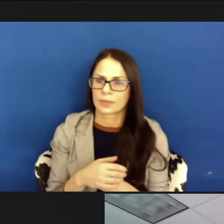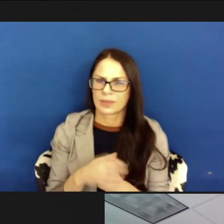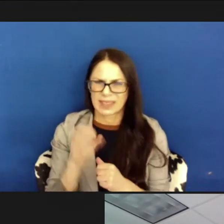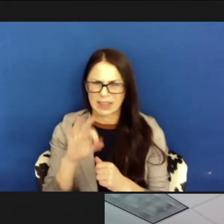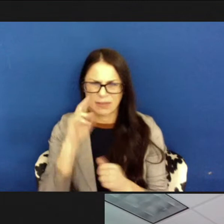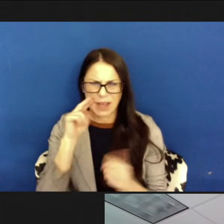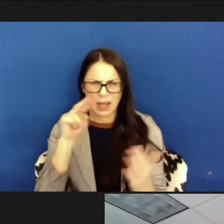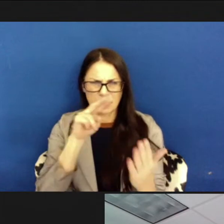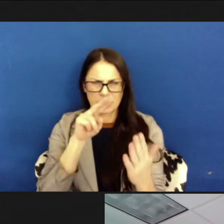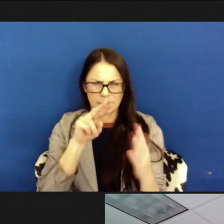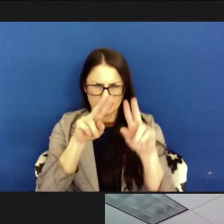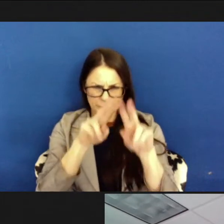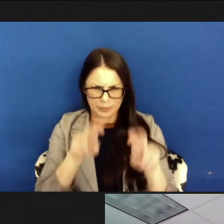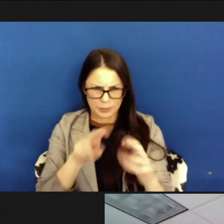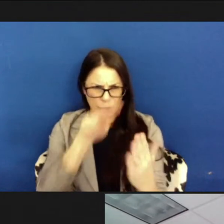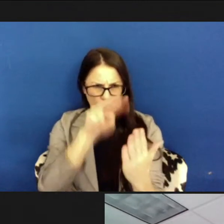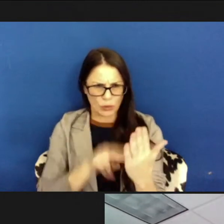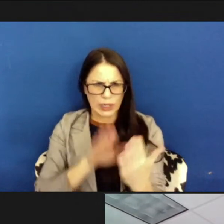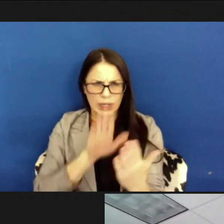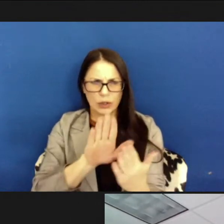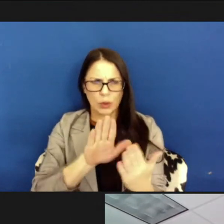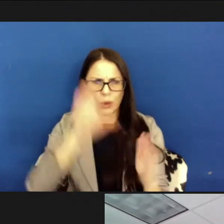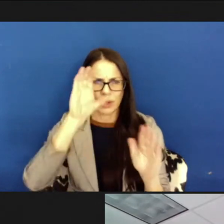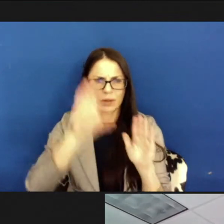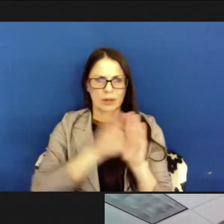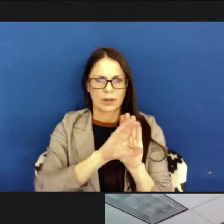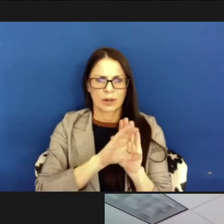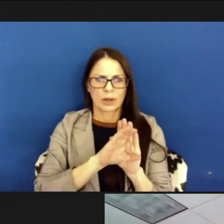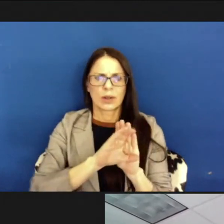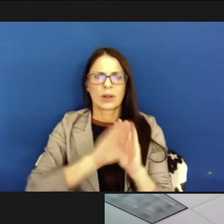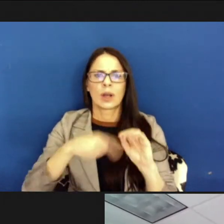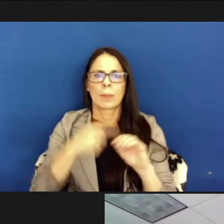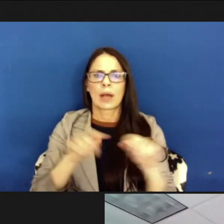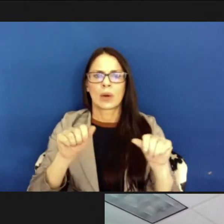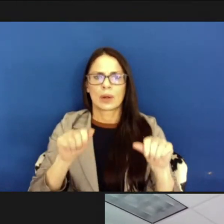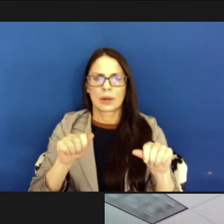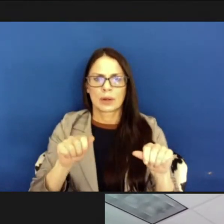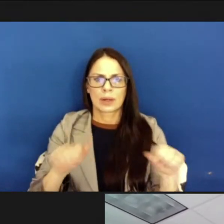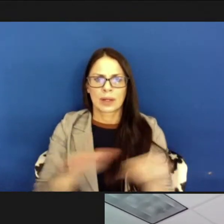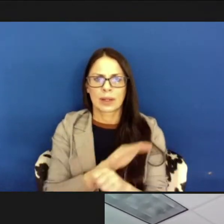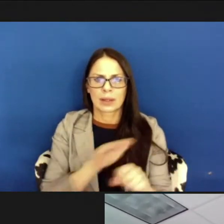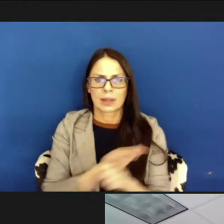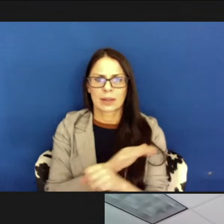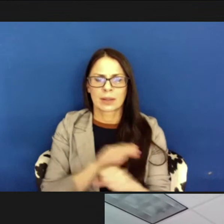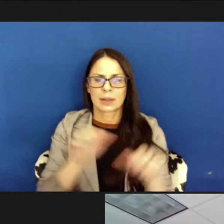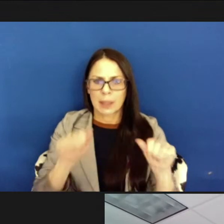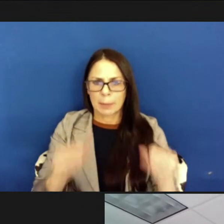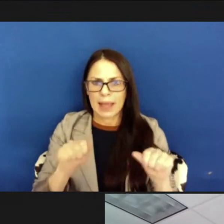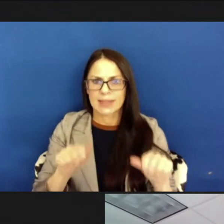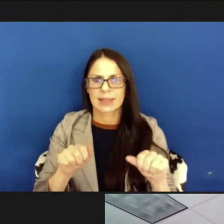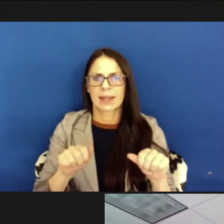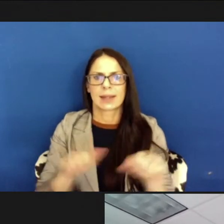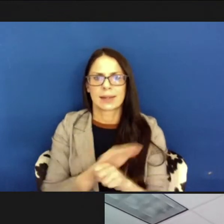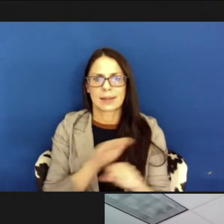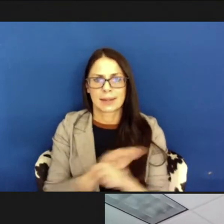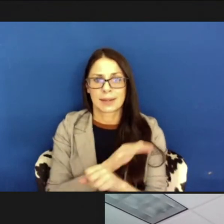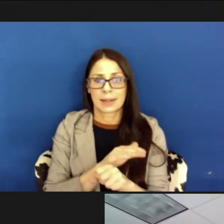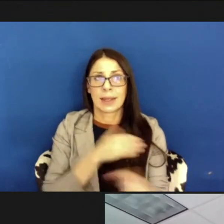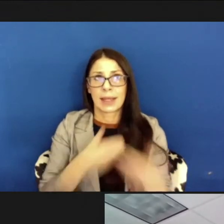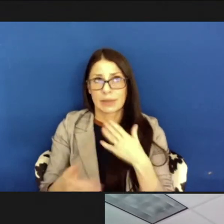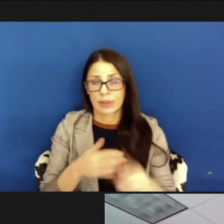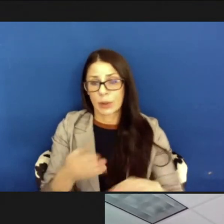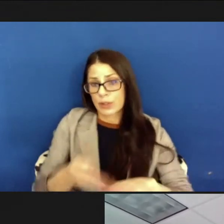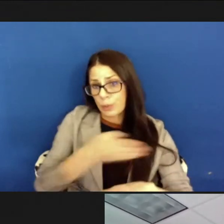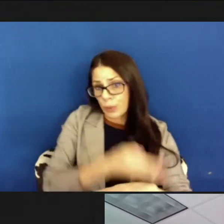about capacity correctly, even as hospitalizations from COVID have improved over the last 3 weeks and the state has